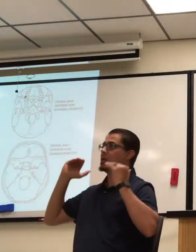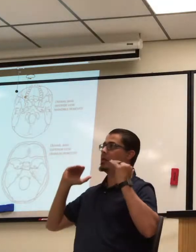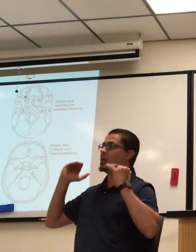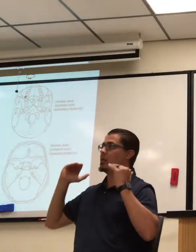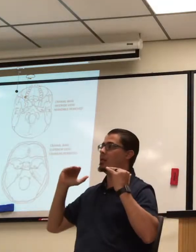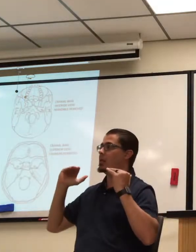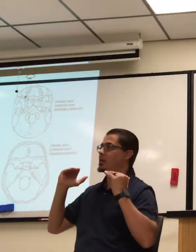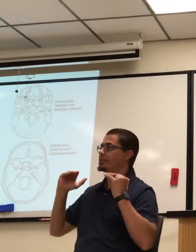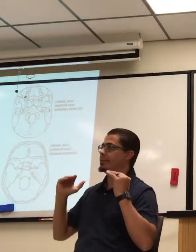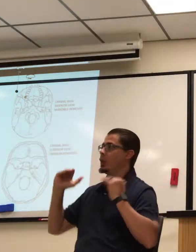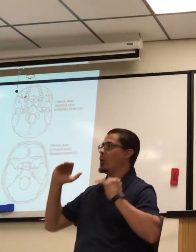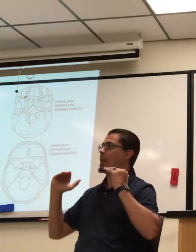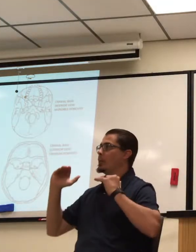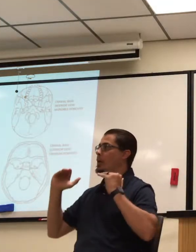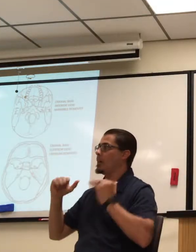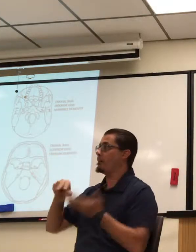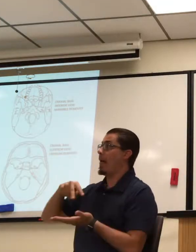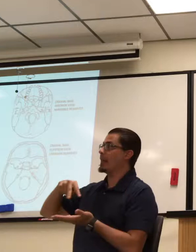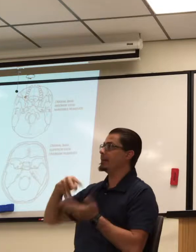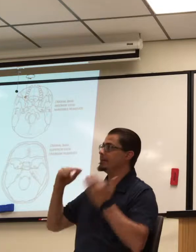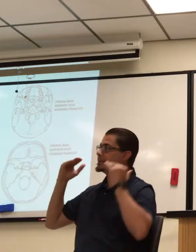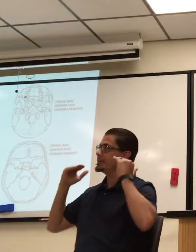there. Hearing,